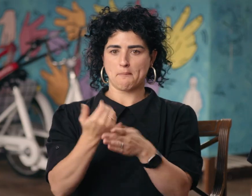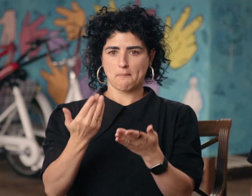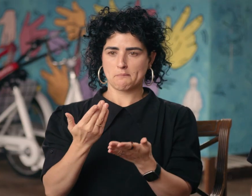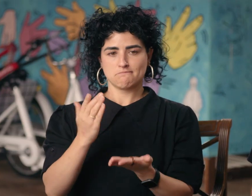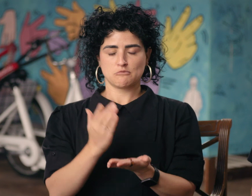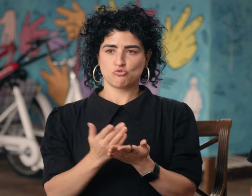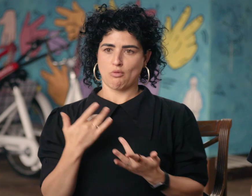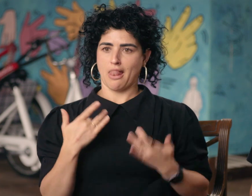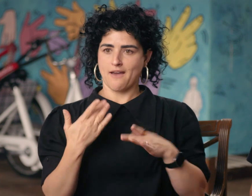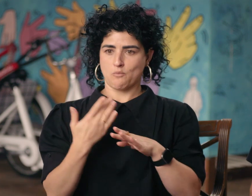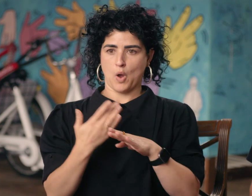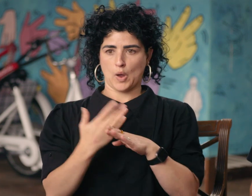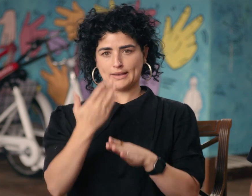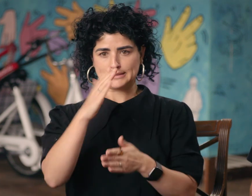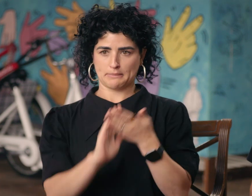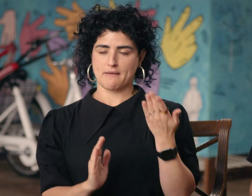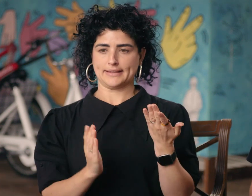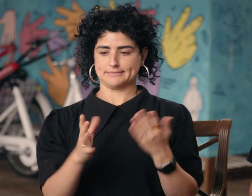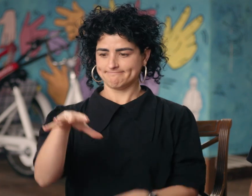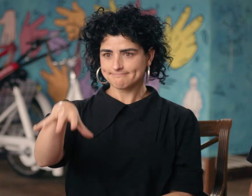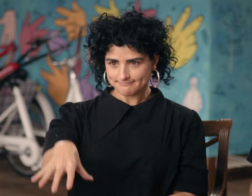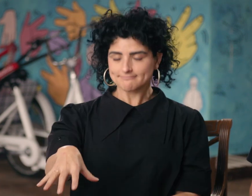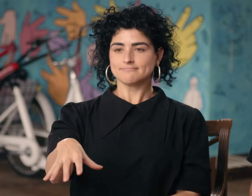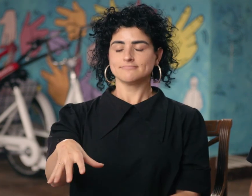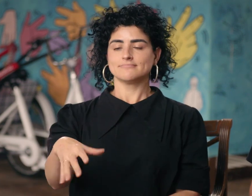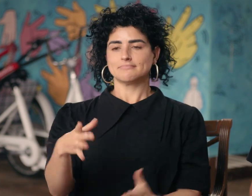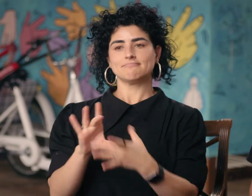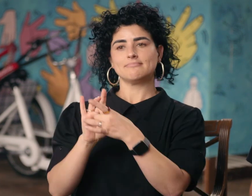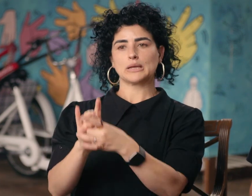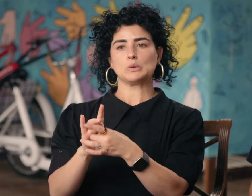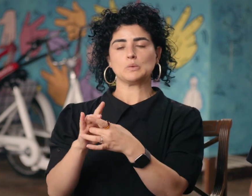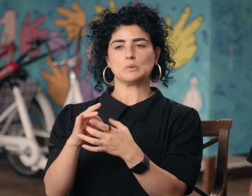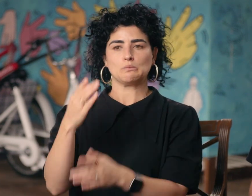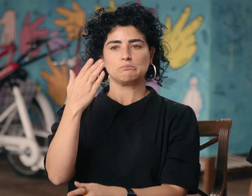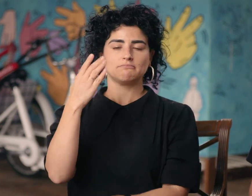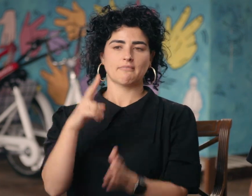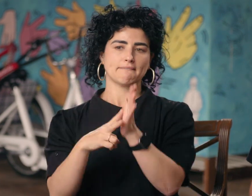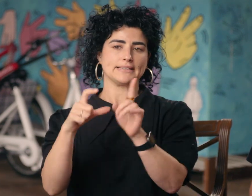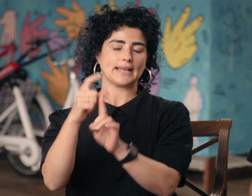real-life work experience space, which we have, attached to the school here at VCD.